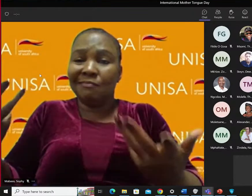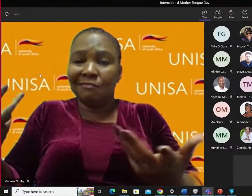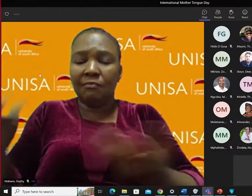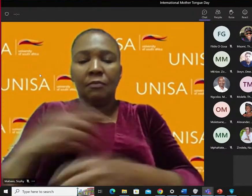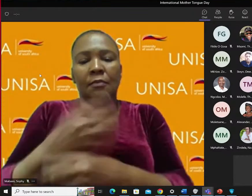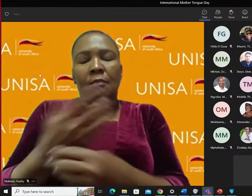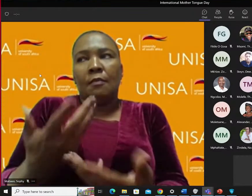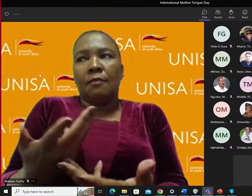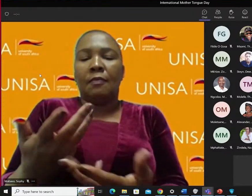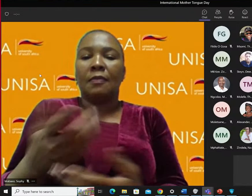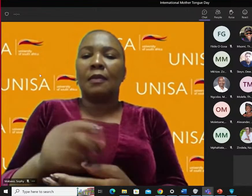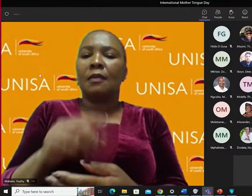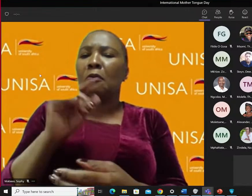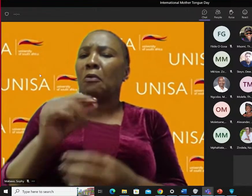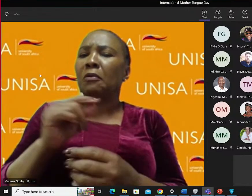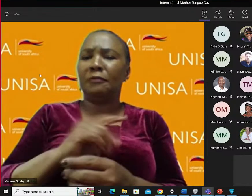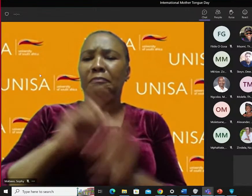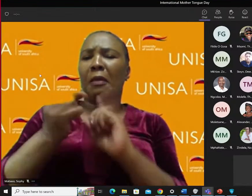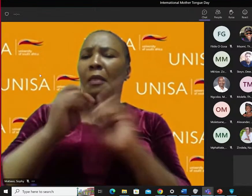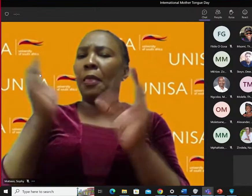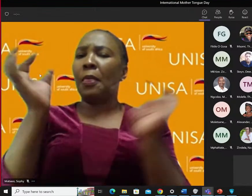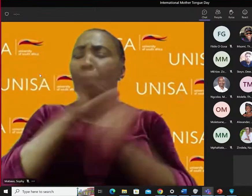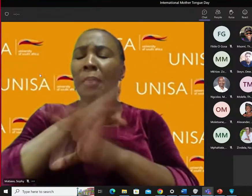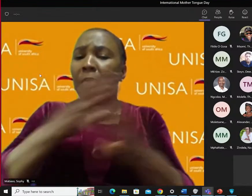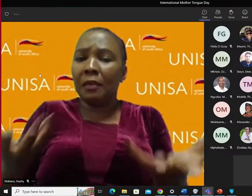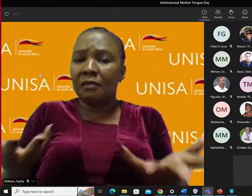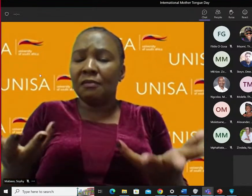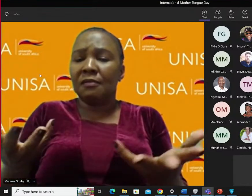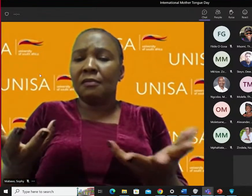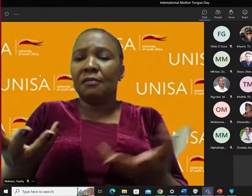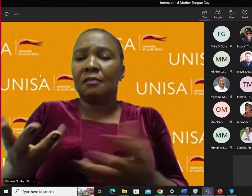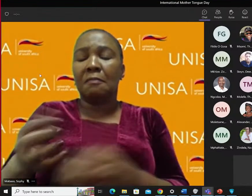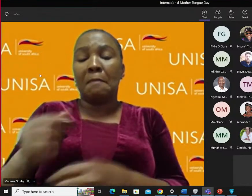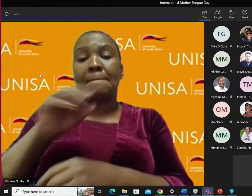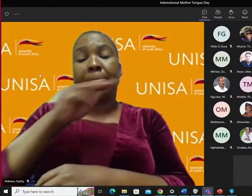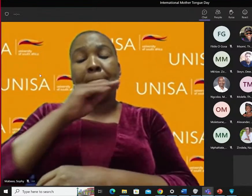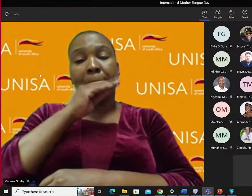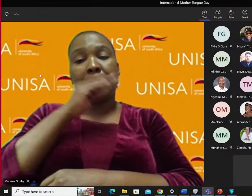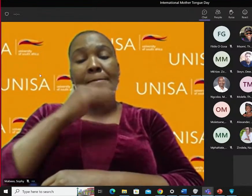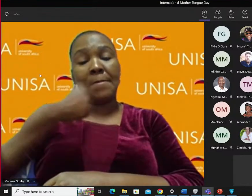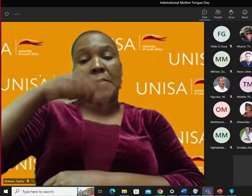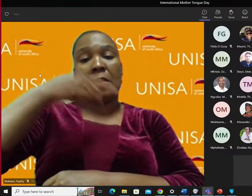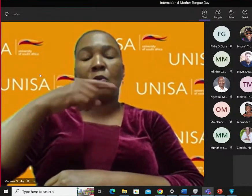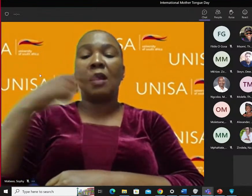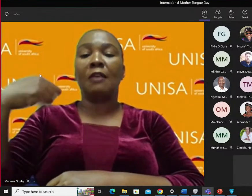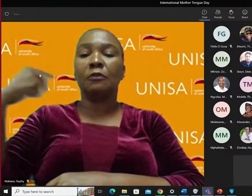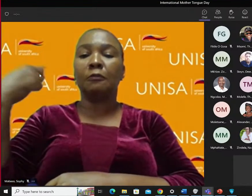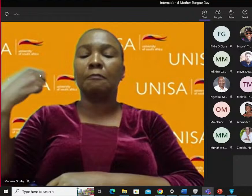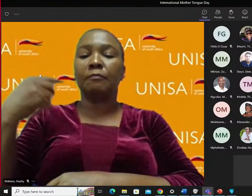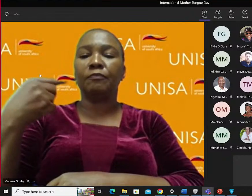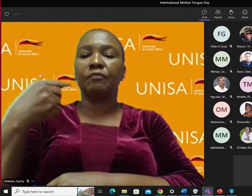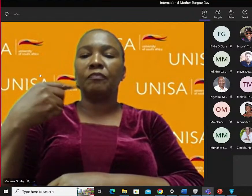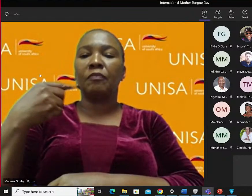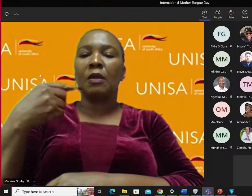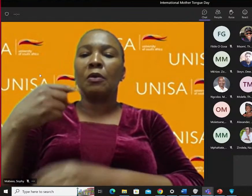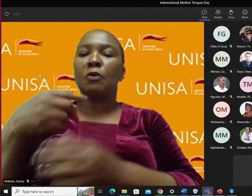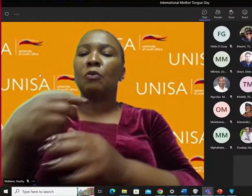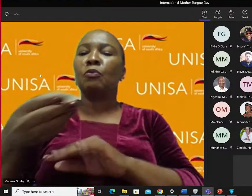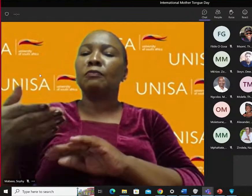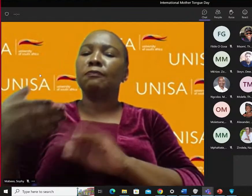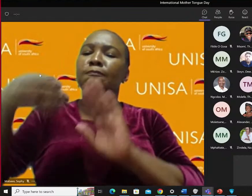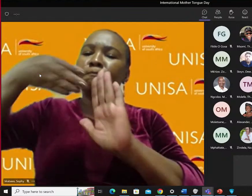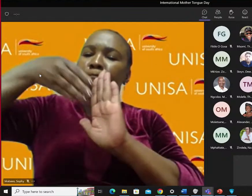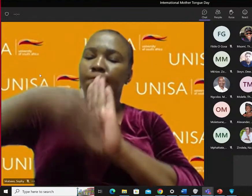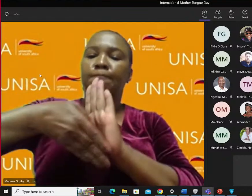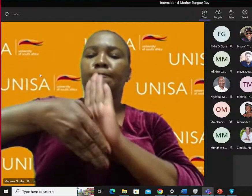if on Spratni, then our languages will meet their demise. So it's very